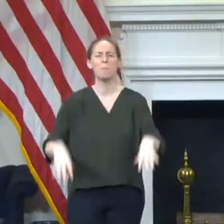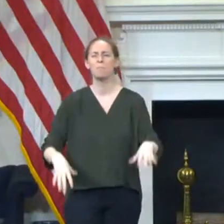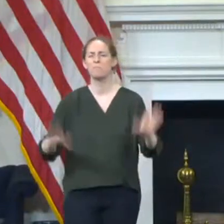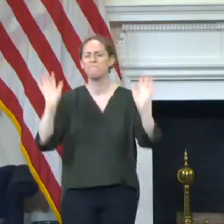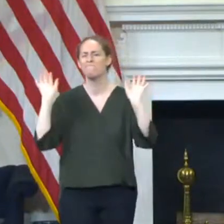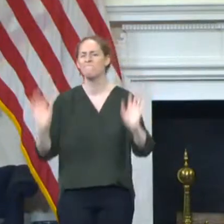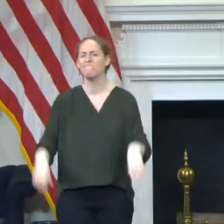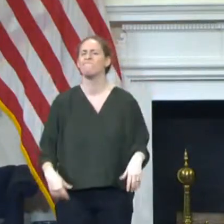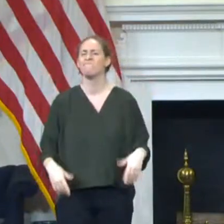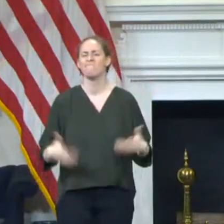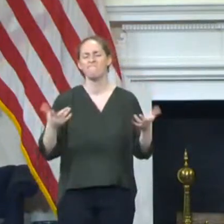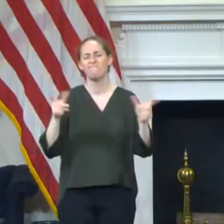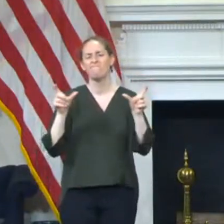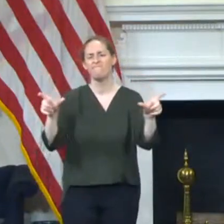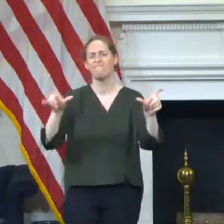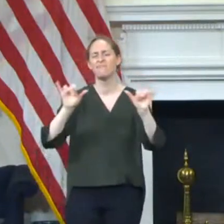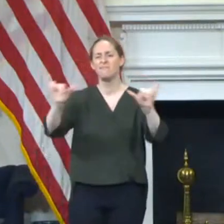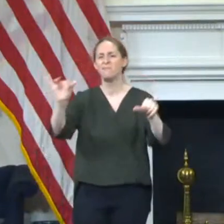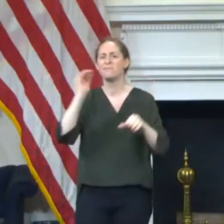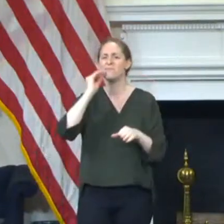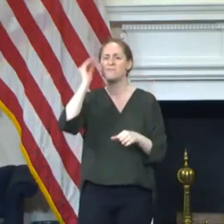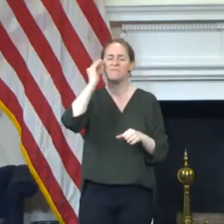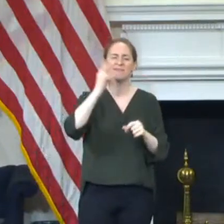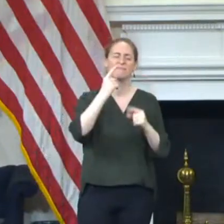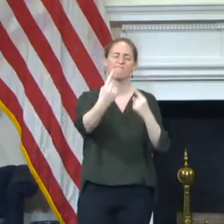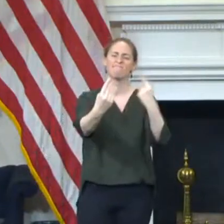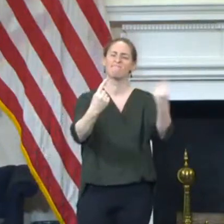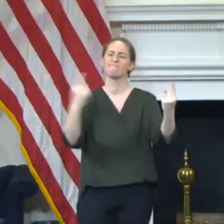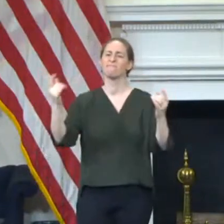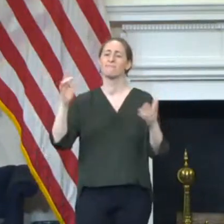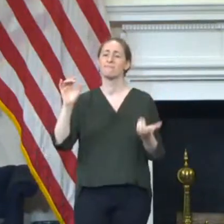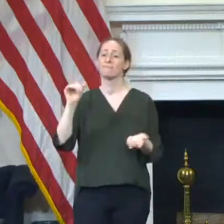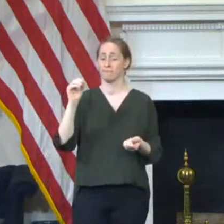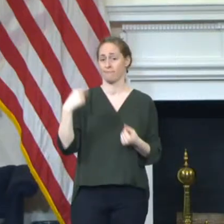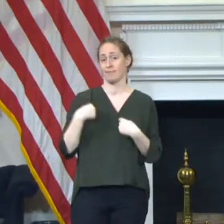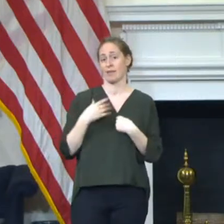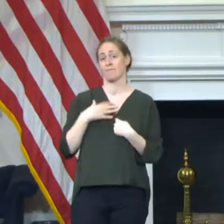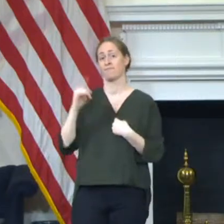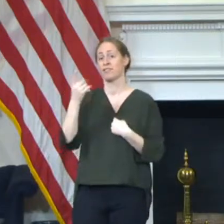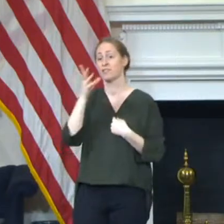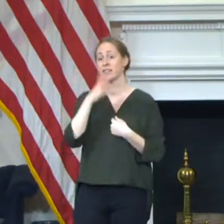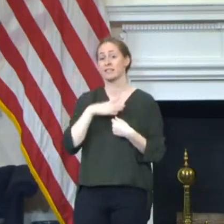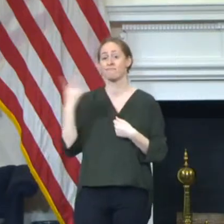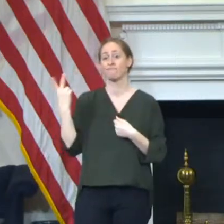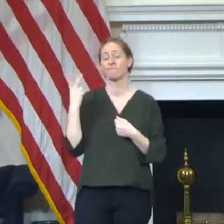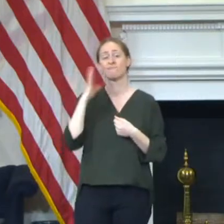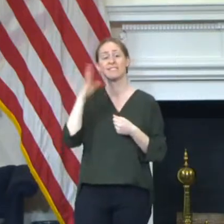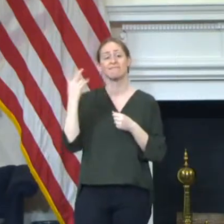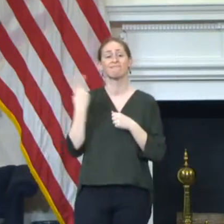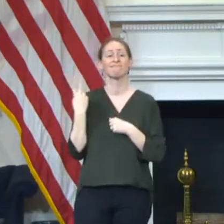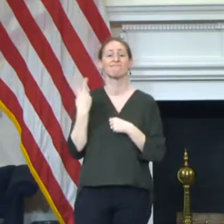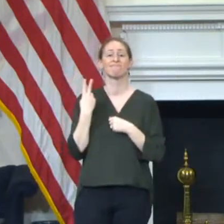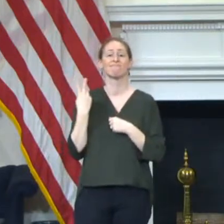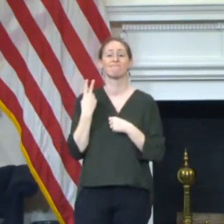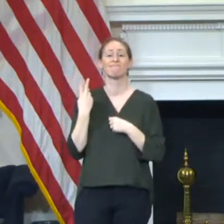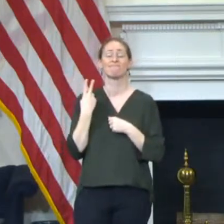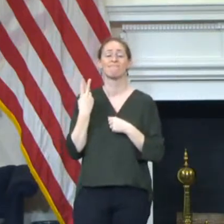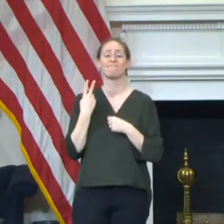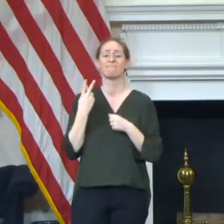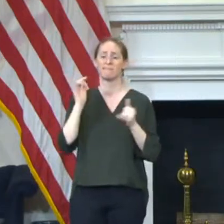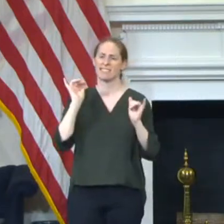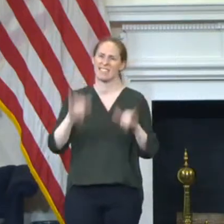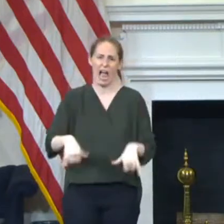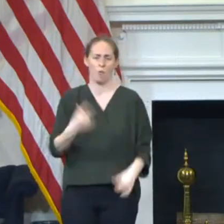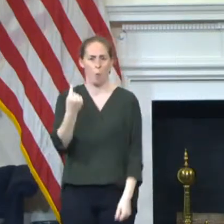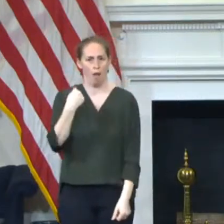stay home with their immediate families. And First Lady and I will be having hopefully dinner together by ourselves. But it's exactly what we're telling